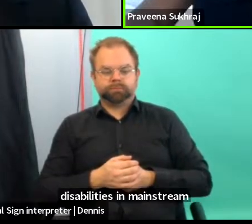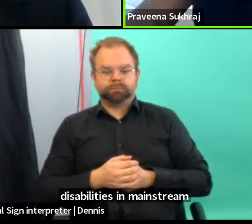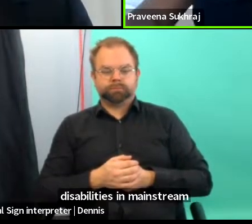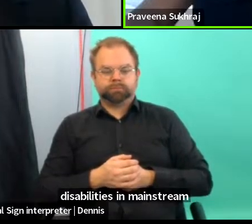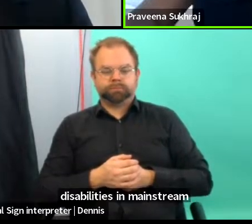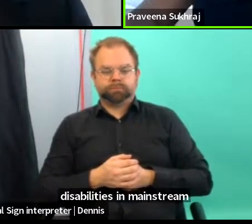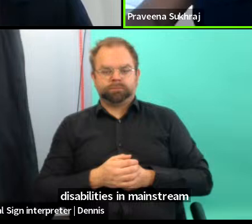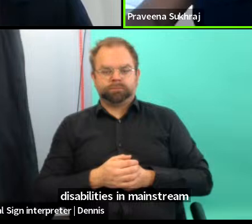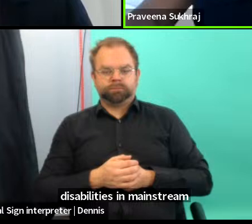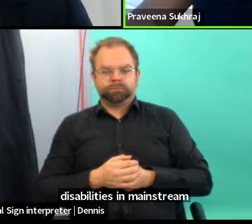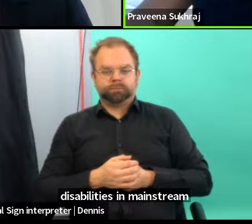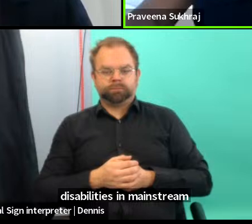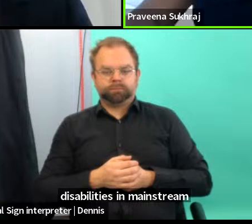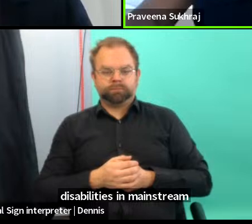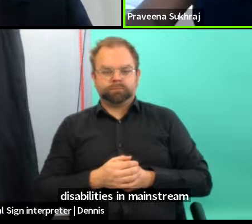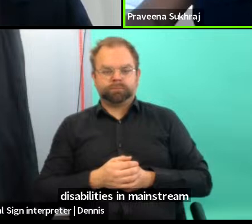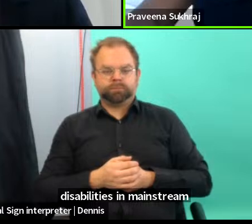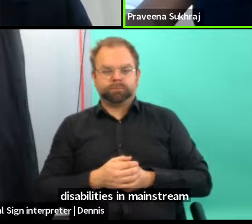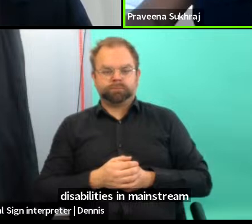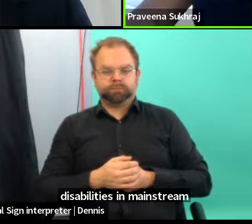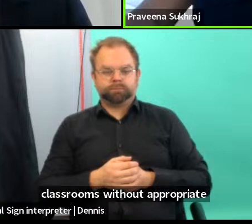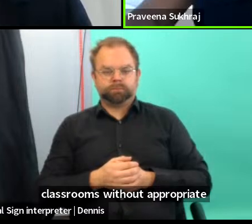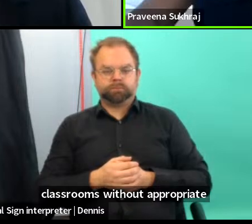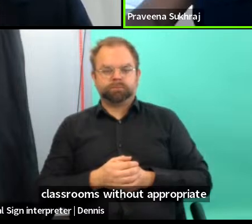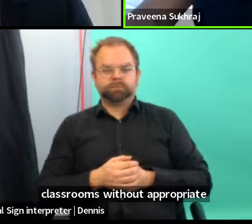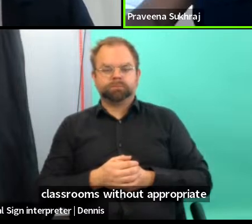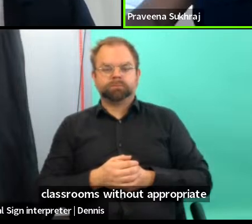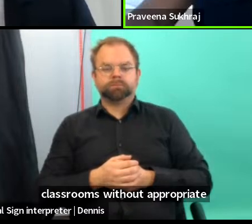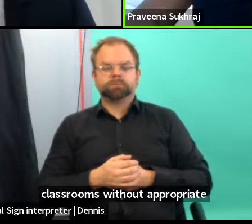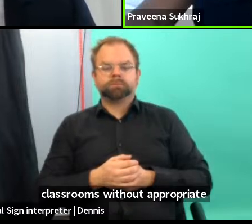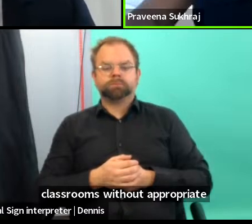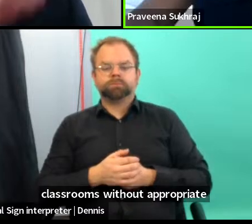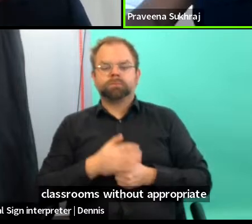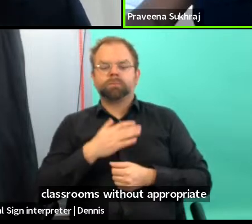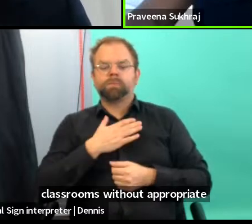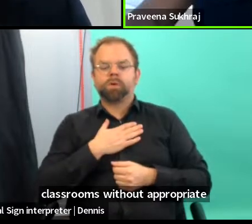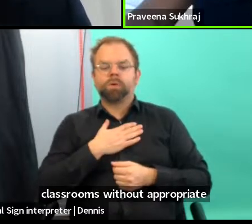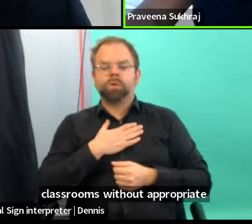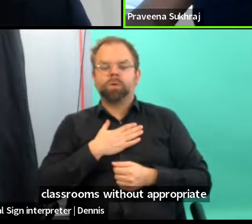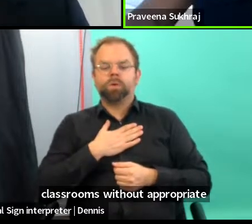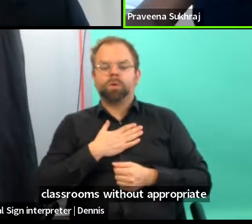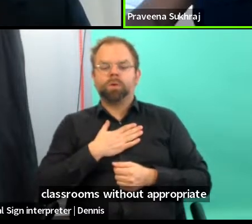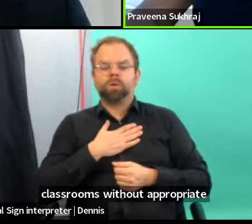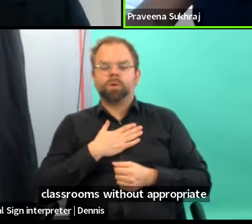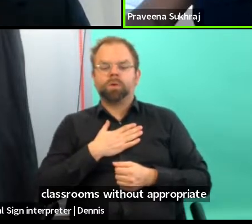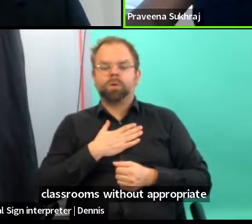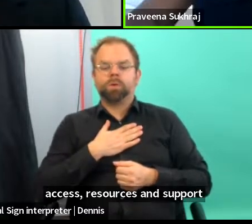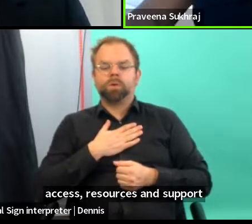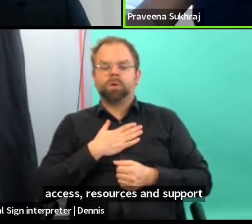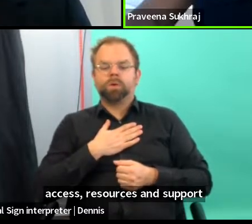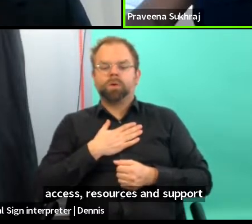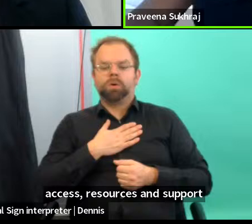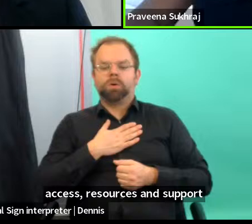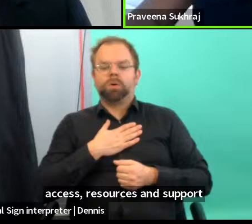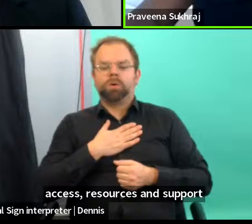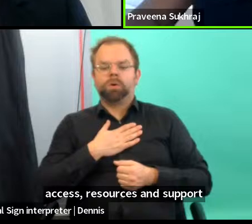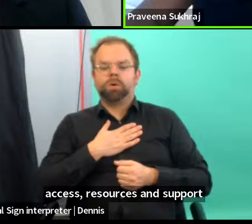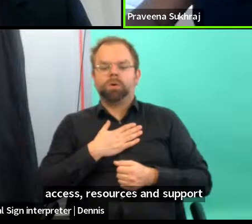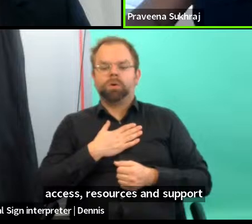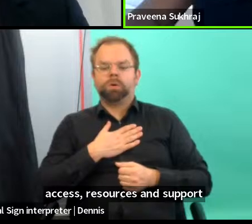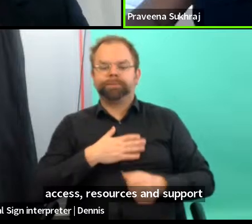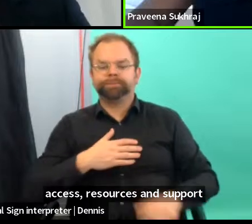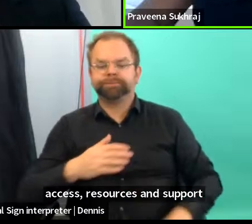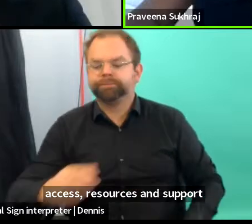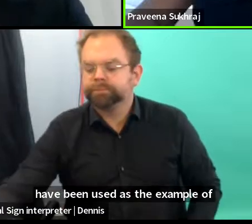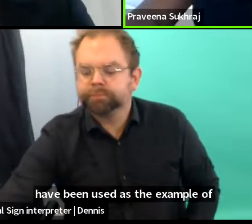appropriate access, resources, and support have been used as the example of the failure